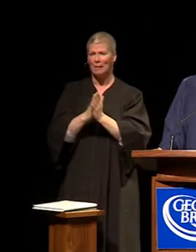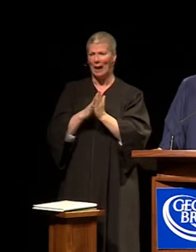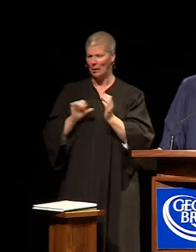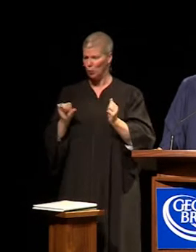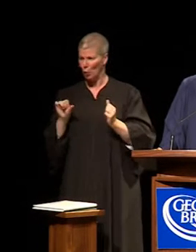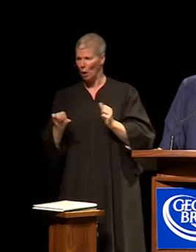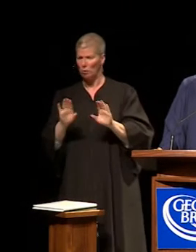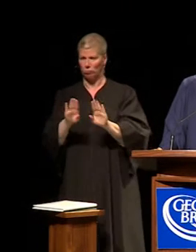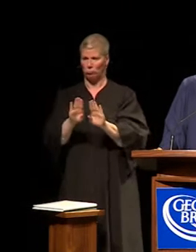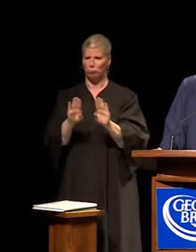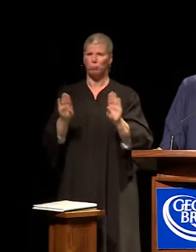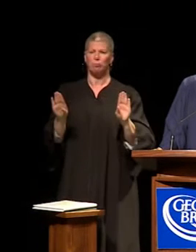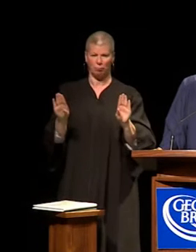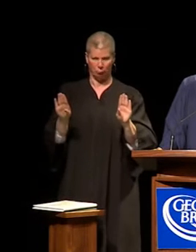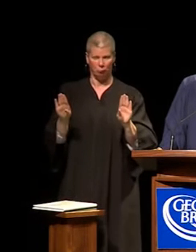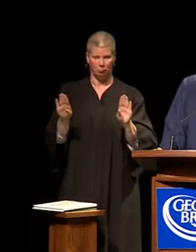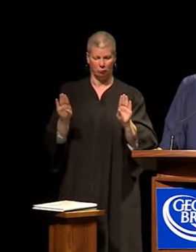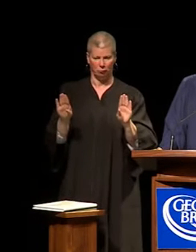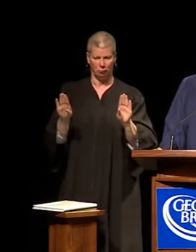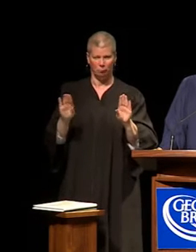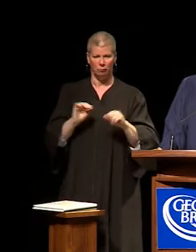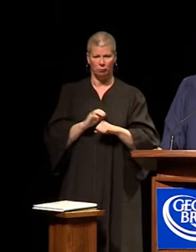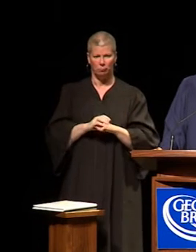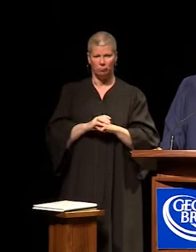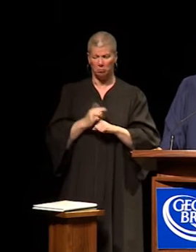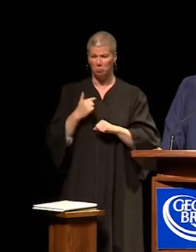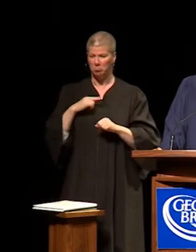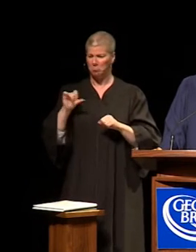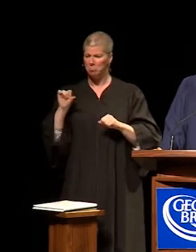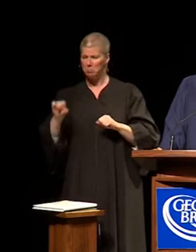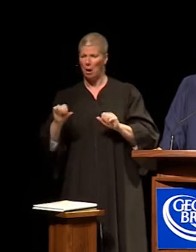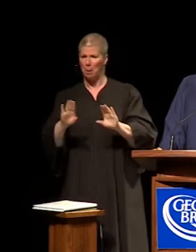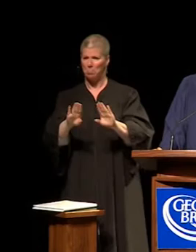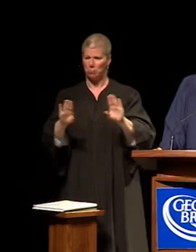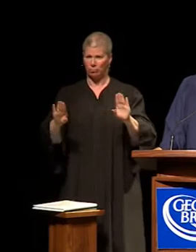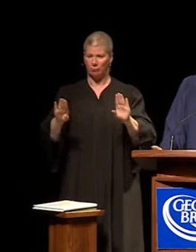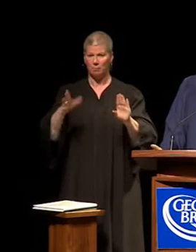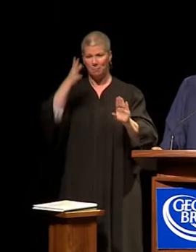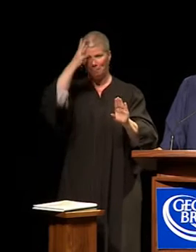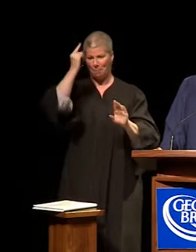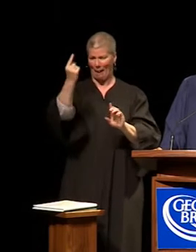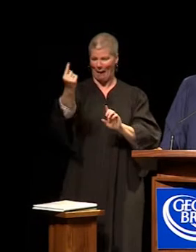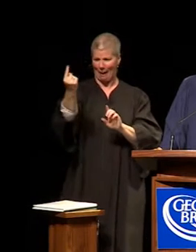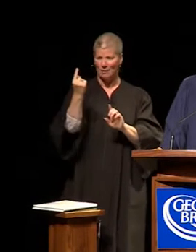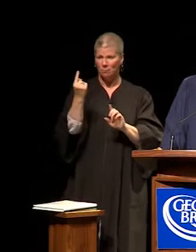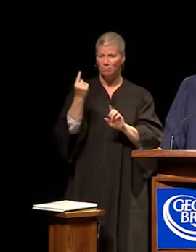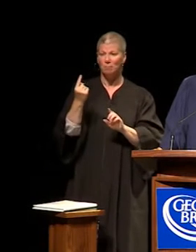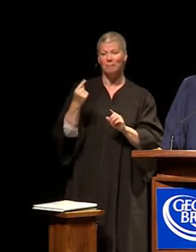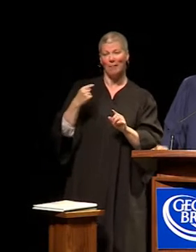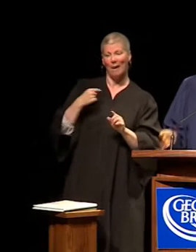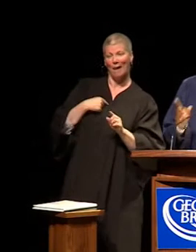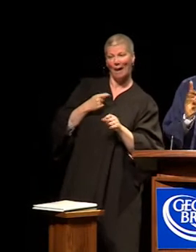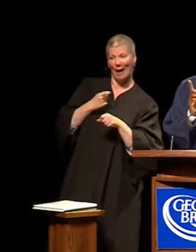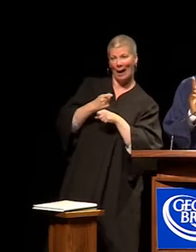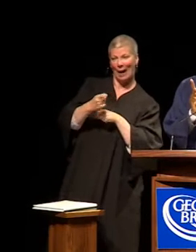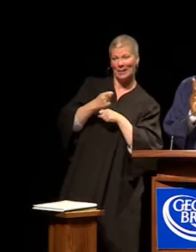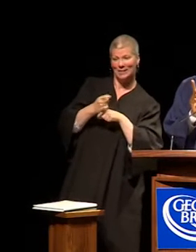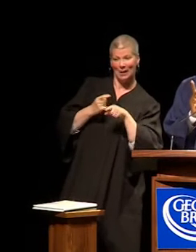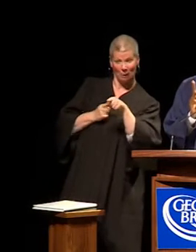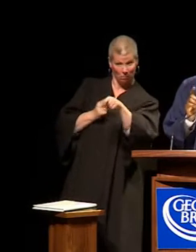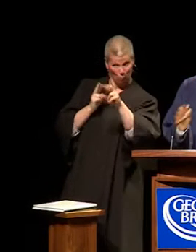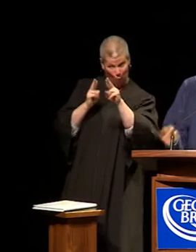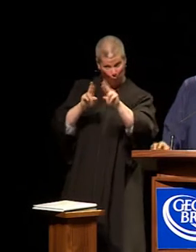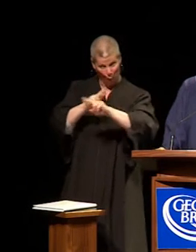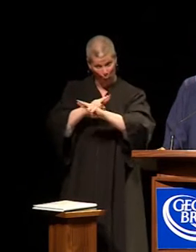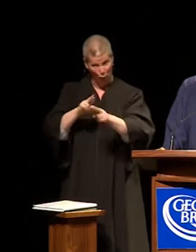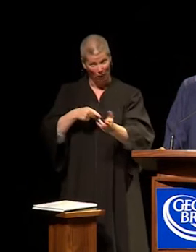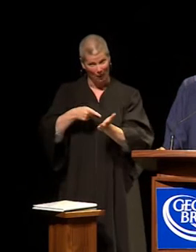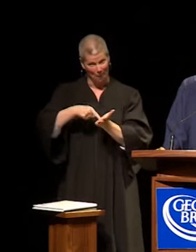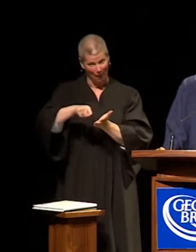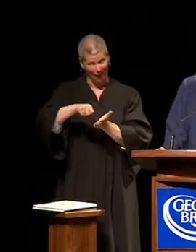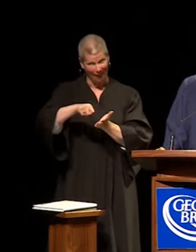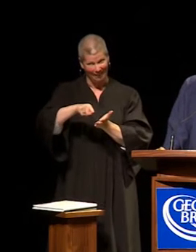I hold the door. I did, and then said to him, "I hope you have your fare."